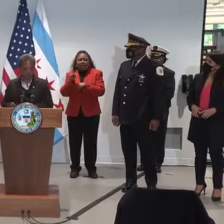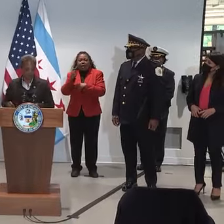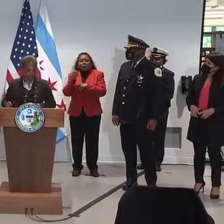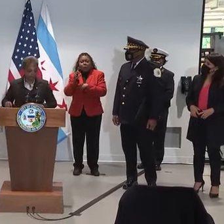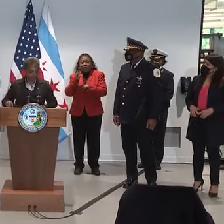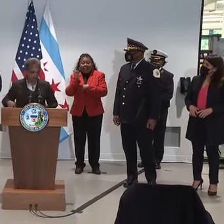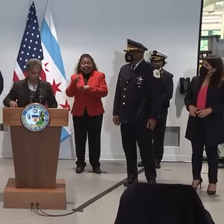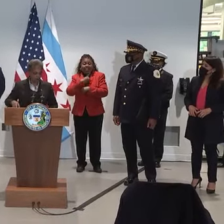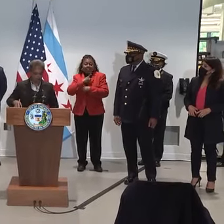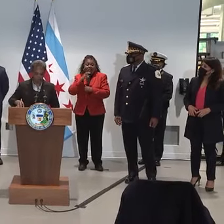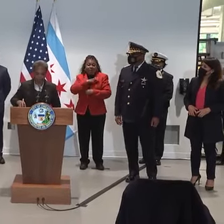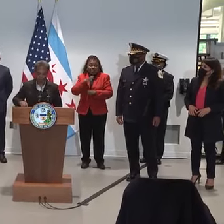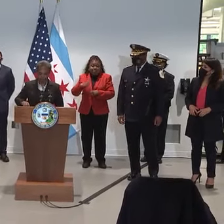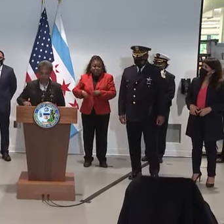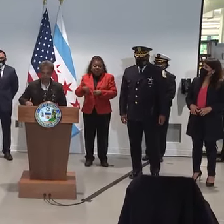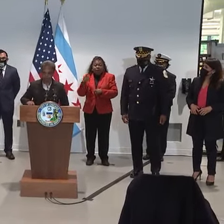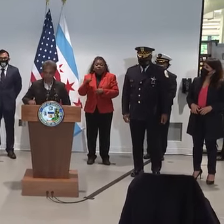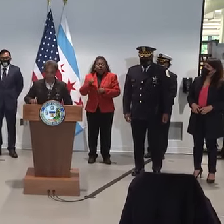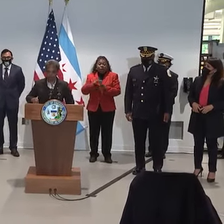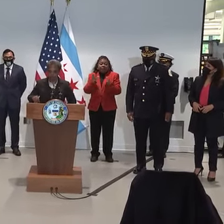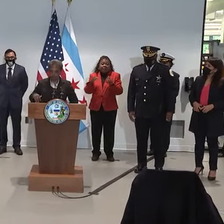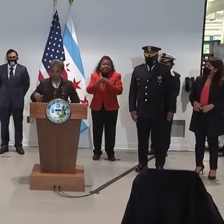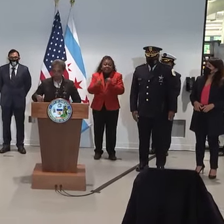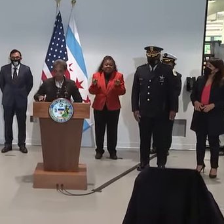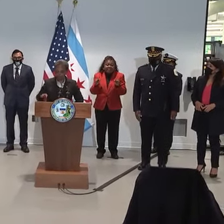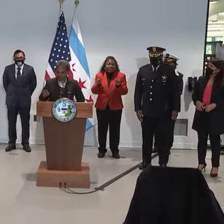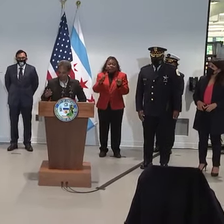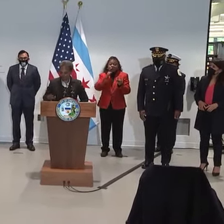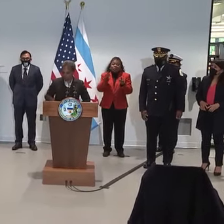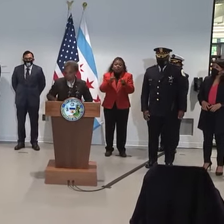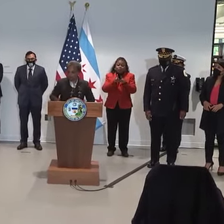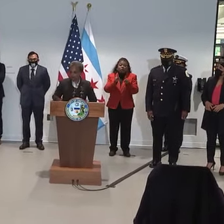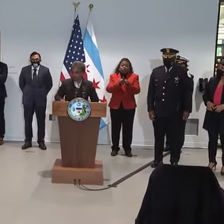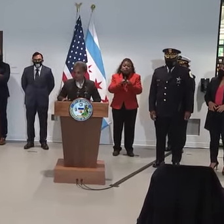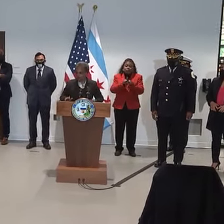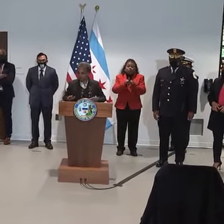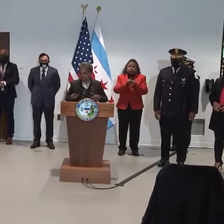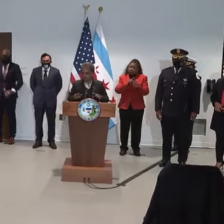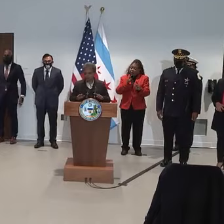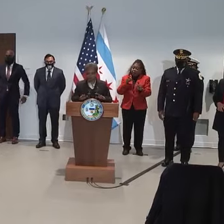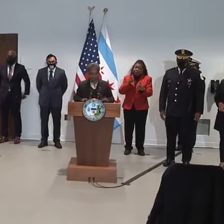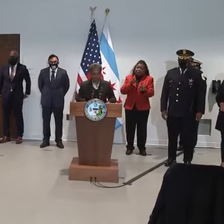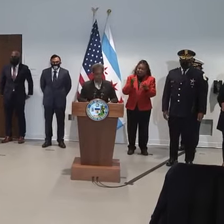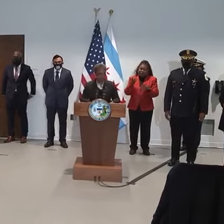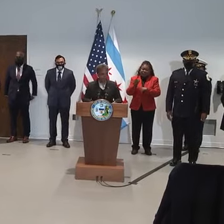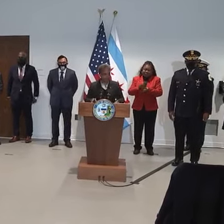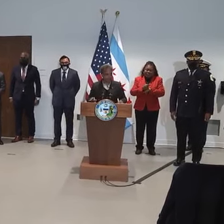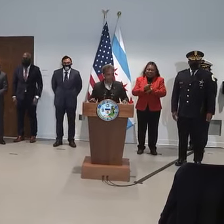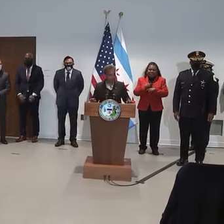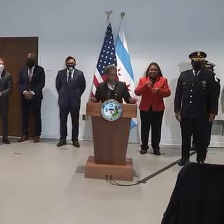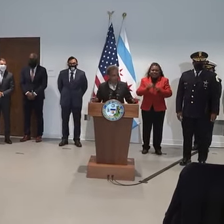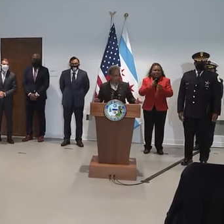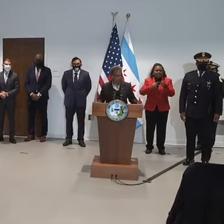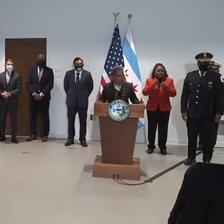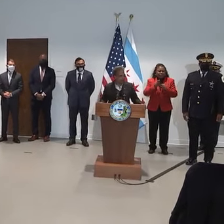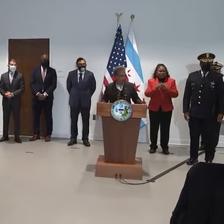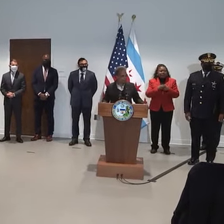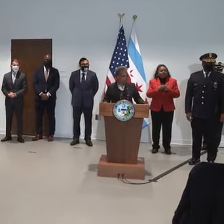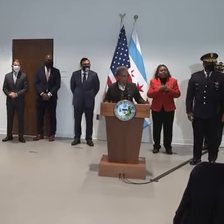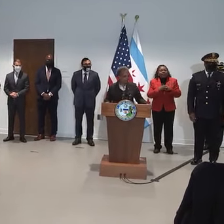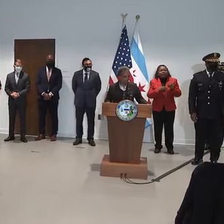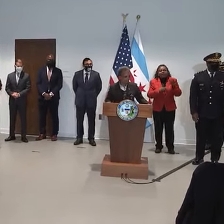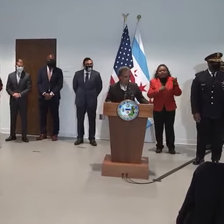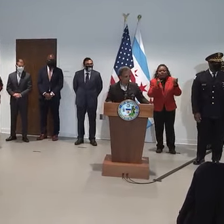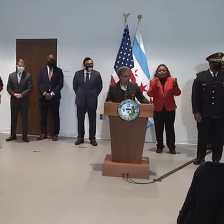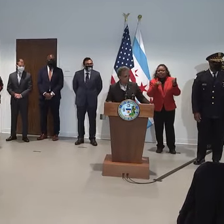O'Malley, our Deputy Mayor for Public Safety, who is also on point here today, and happy to take your questions.